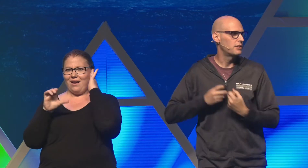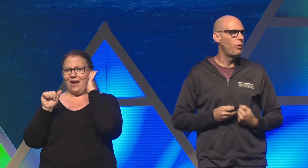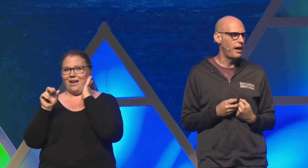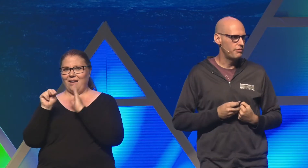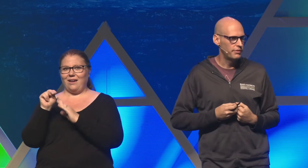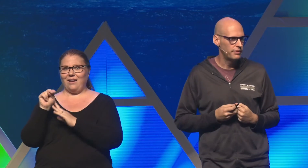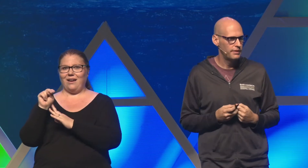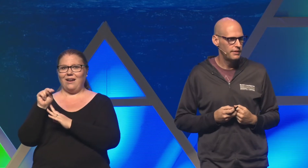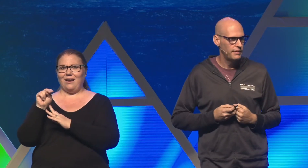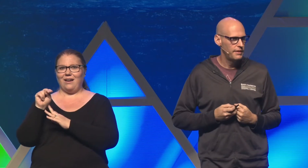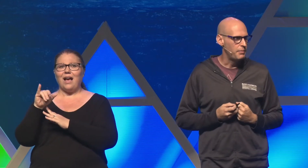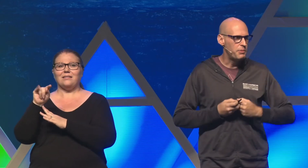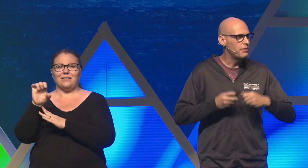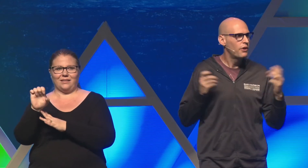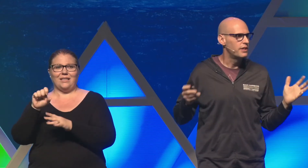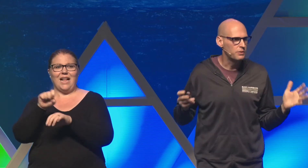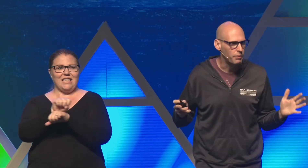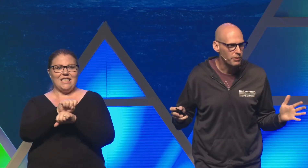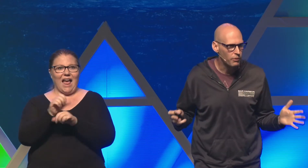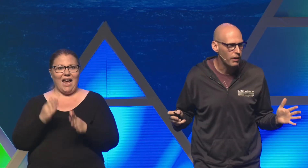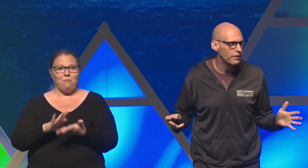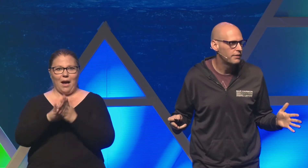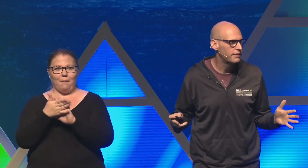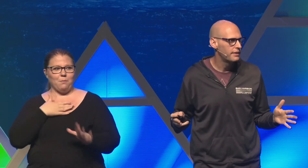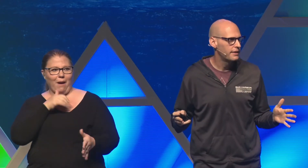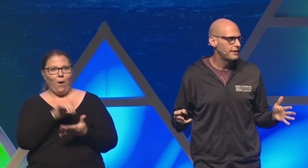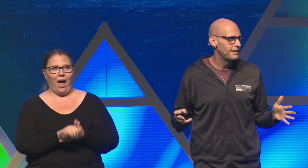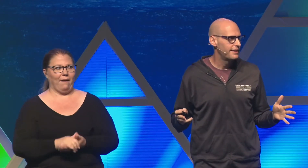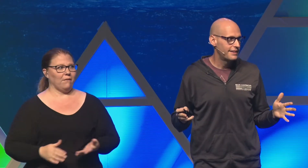as a wife. Maybe you've heard this one before.